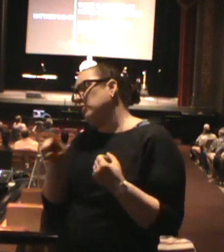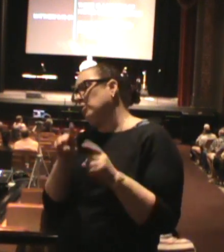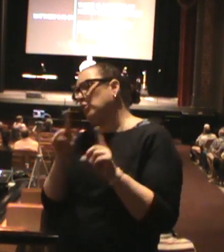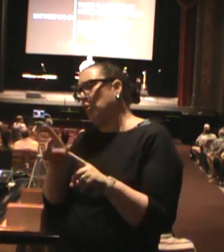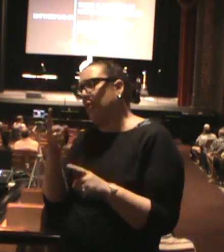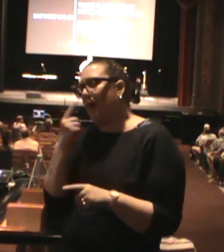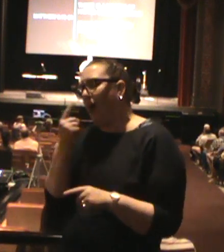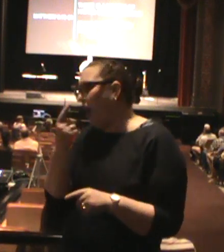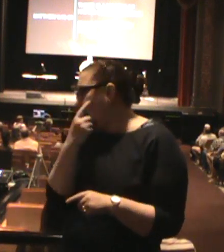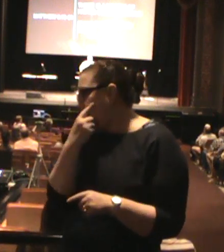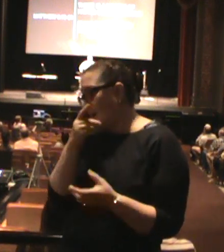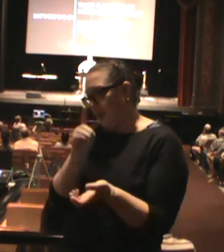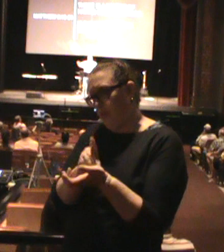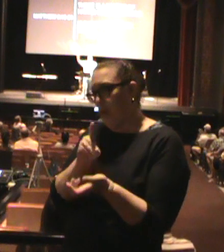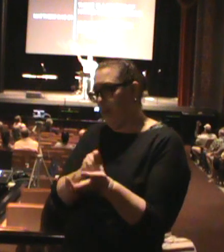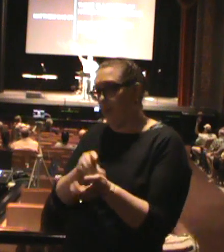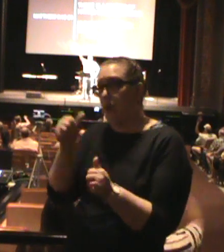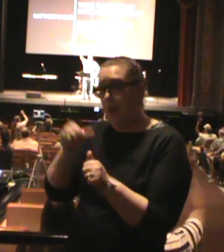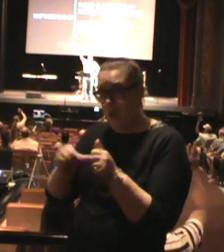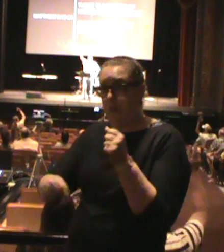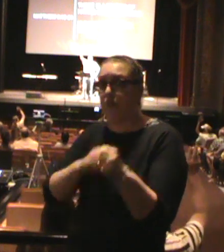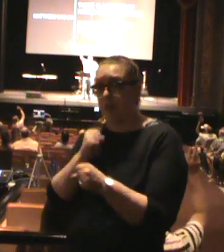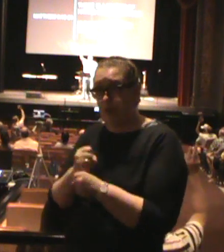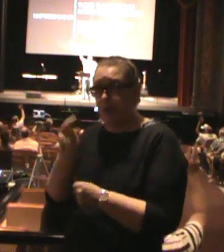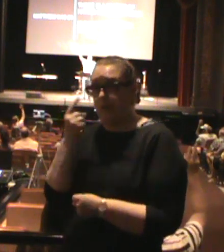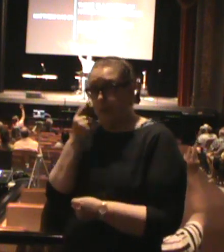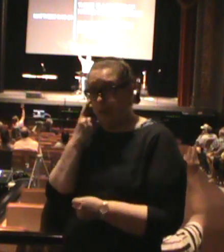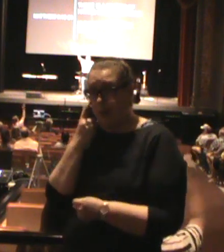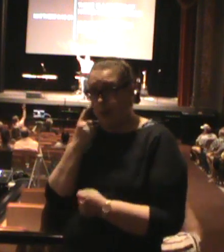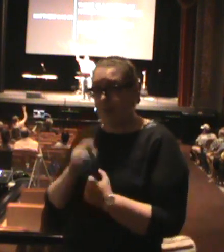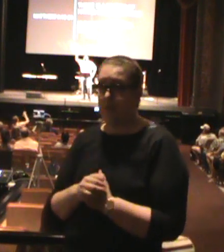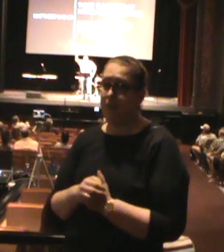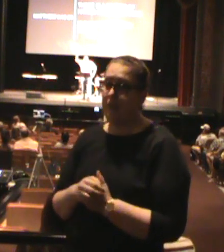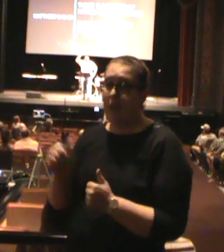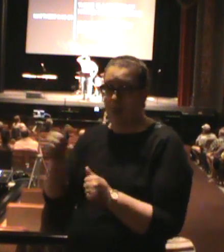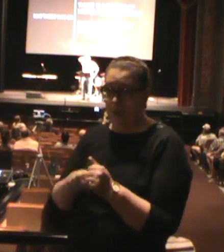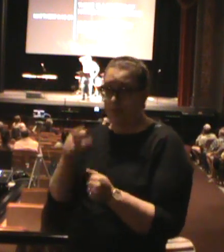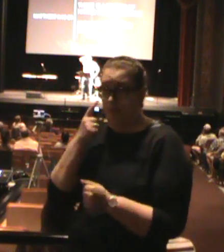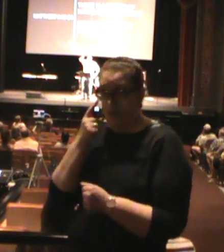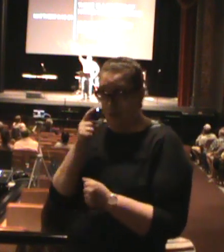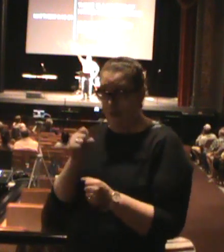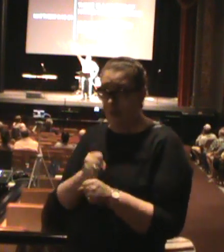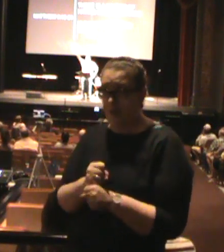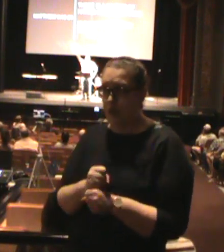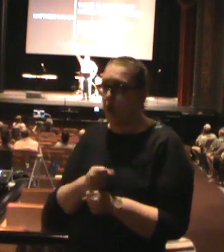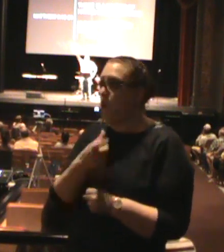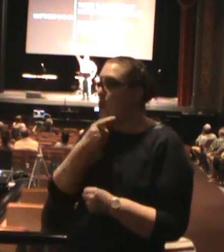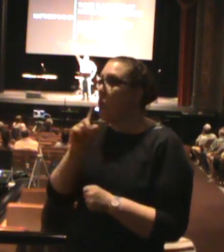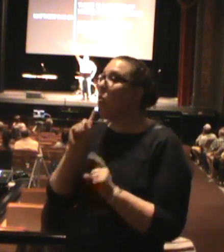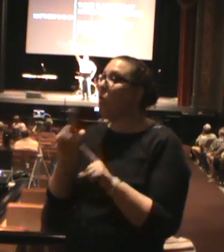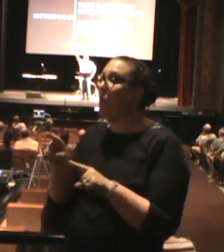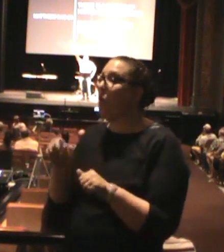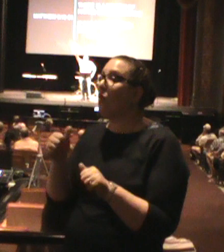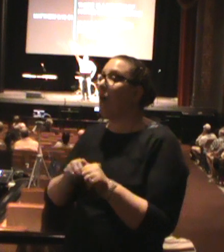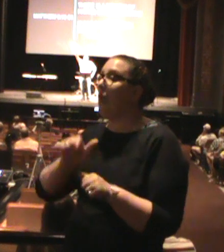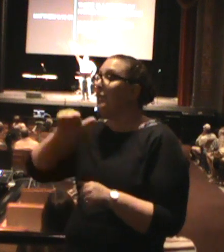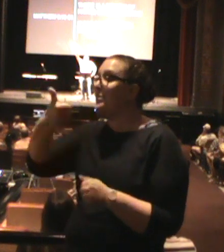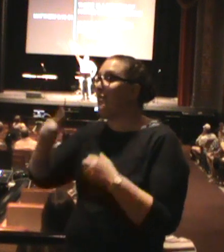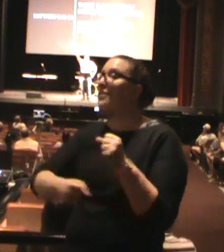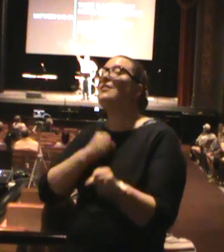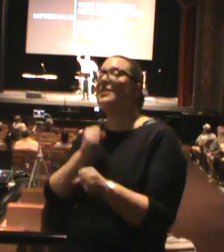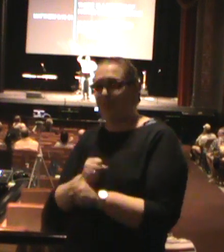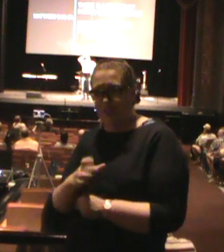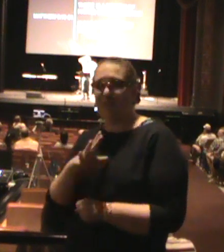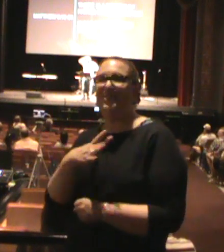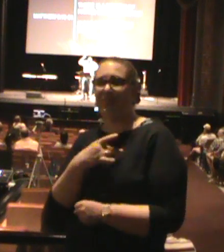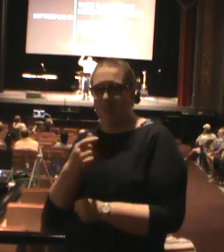y'all? How many of y'all go every year for an eye exam? All right? How many of y'all go every decade like me? Everybody. All